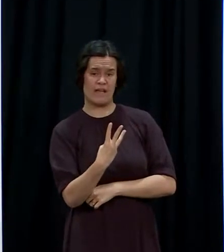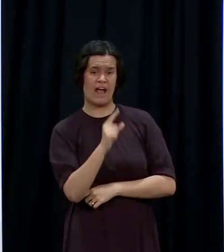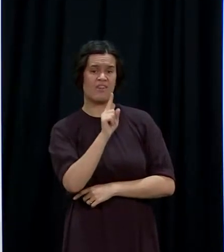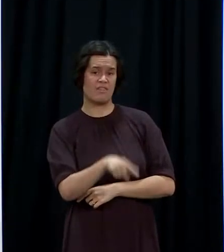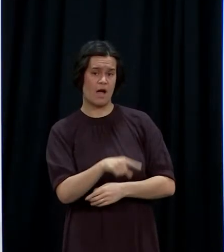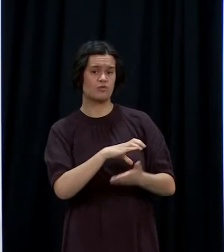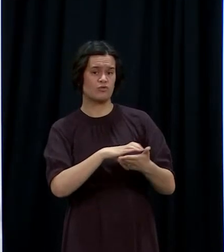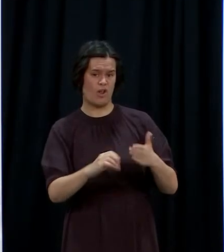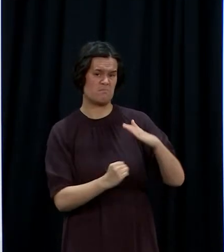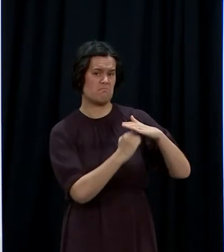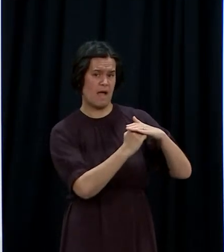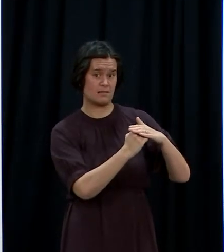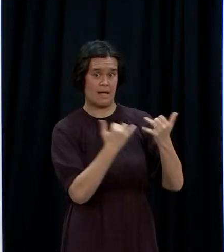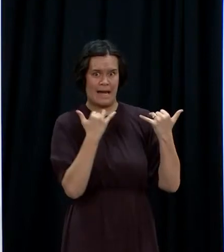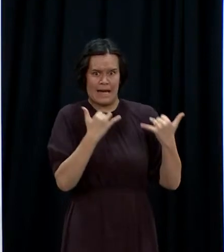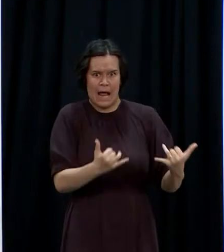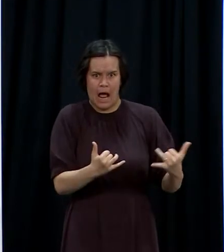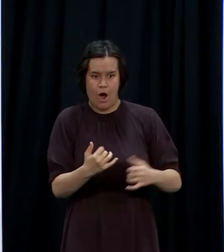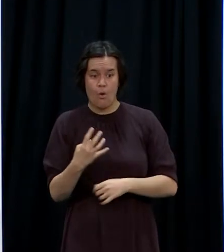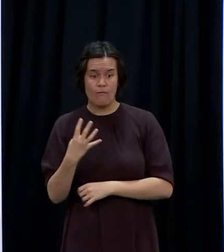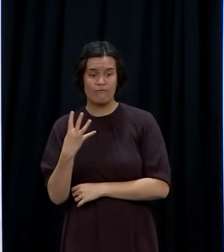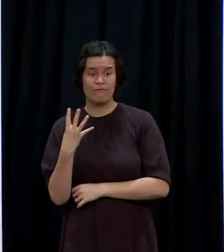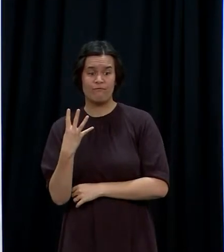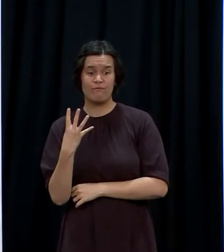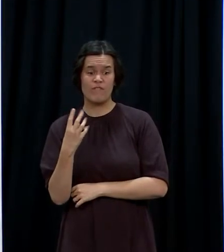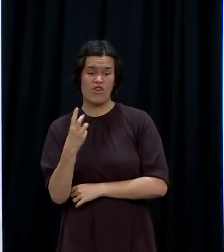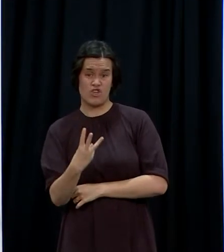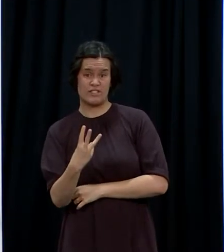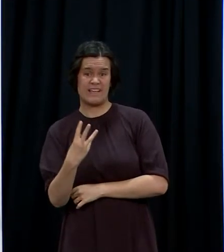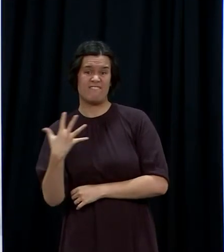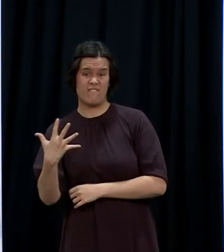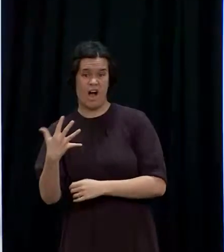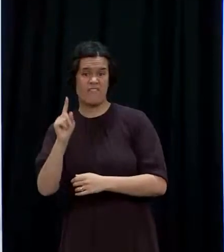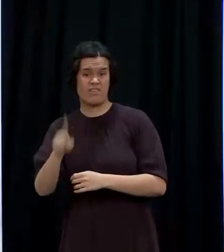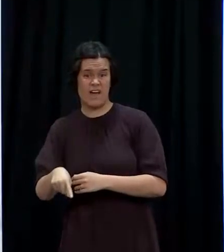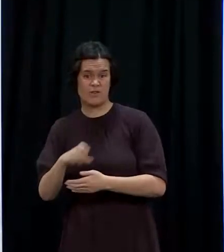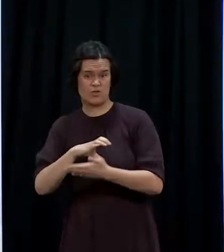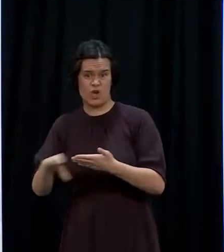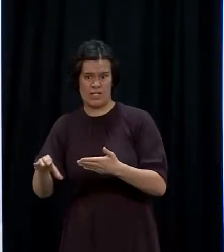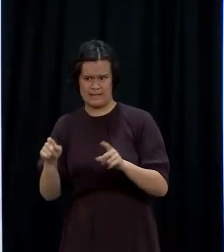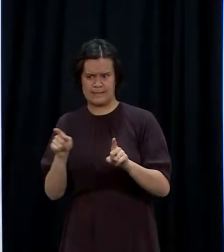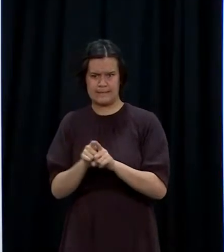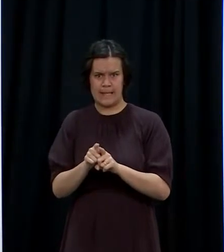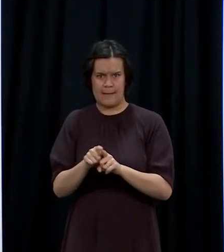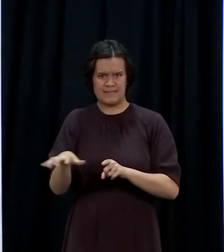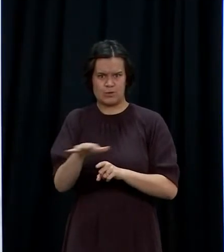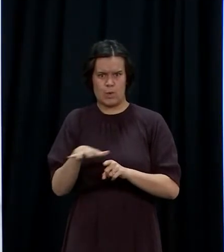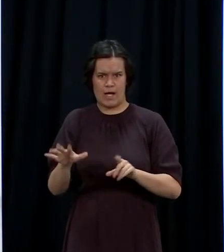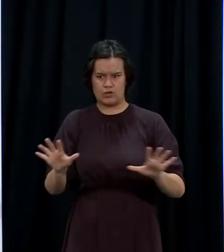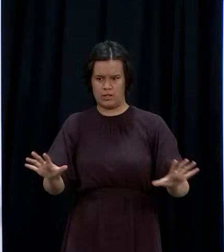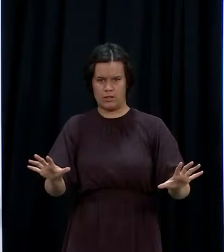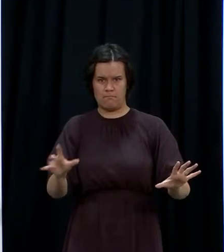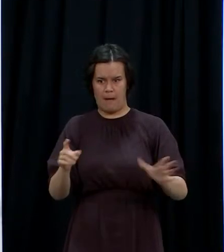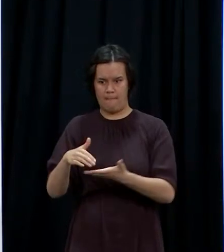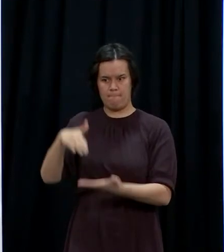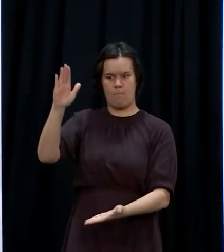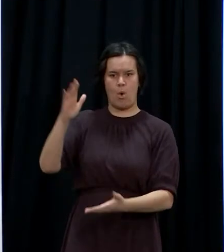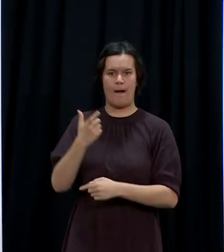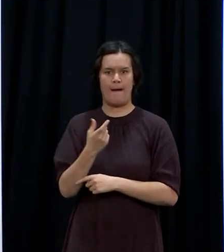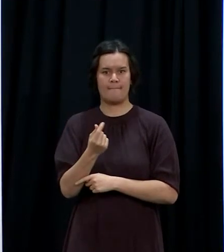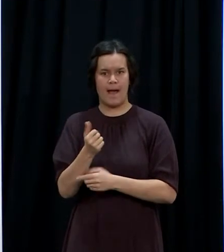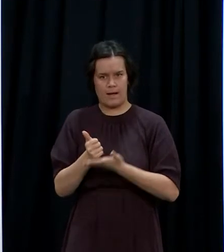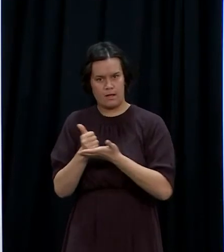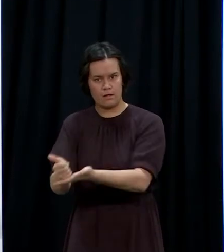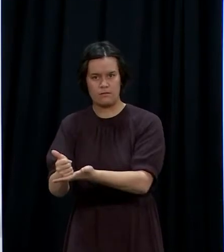this outbreak, it will be about $35,000 for the same size firm. This is an illustration of the fact that we are listening to